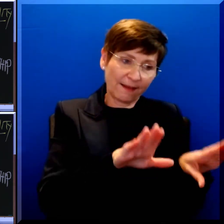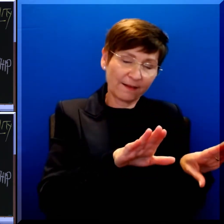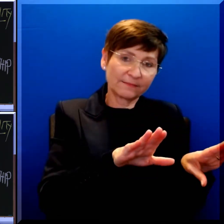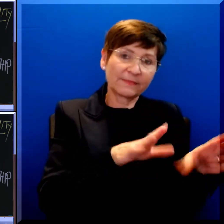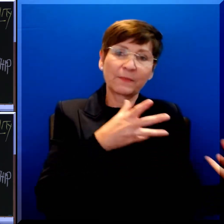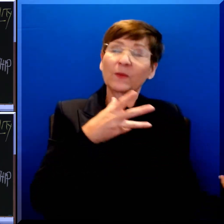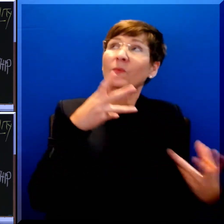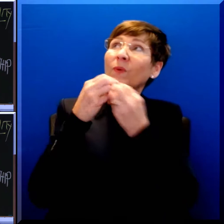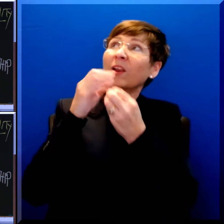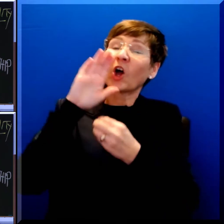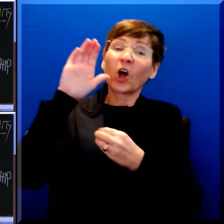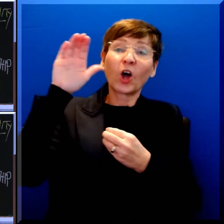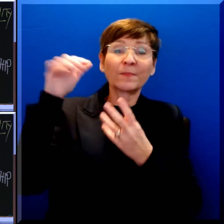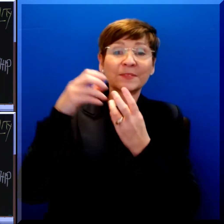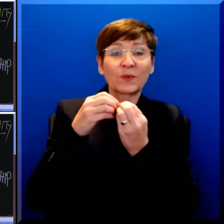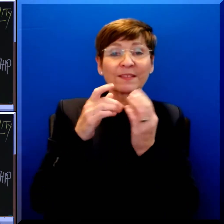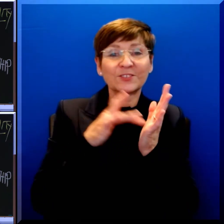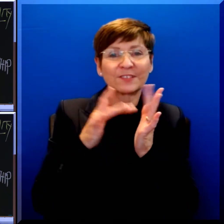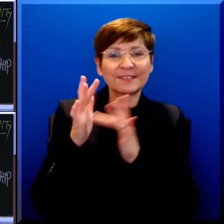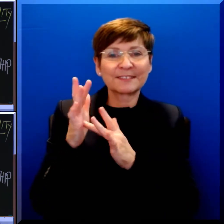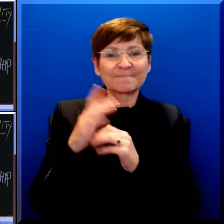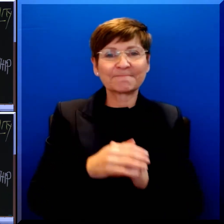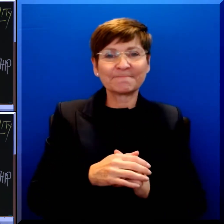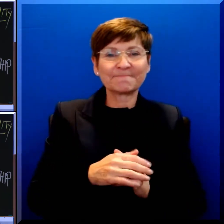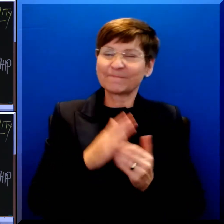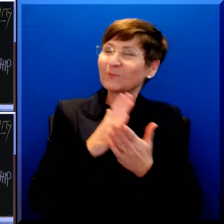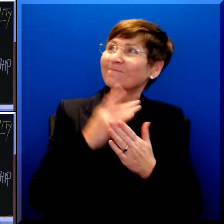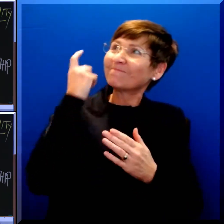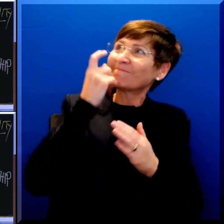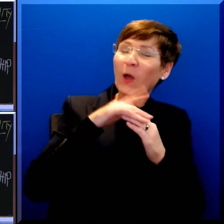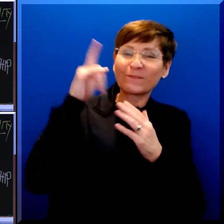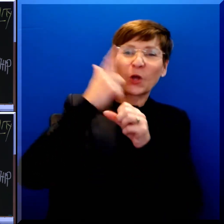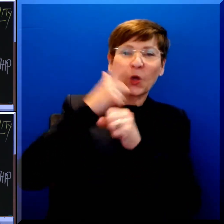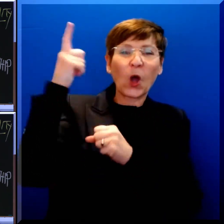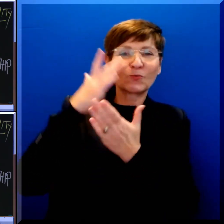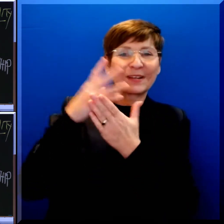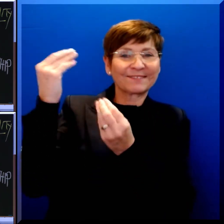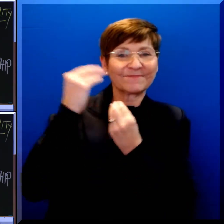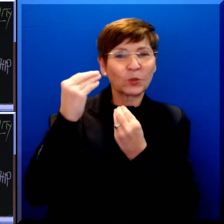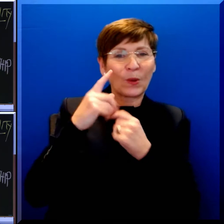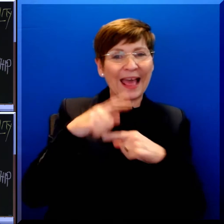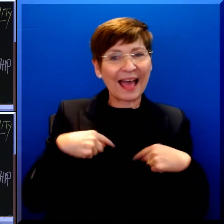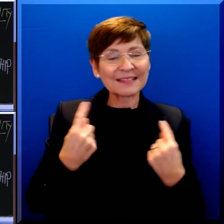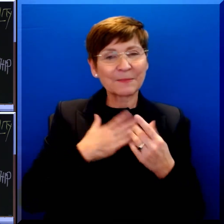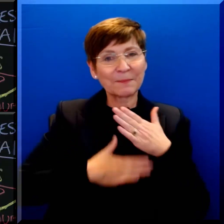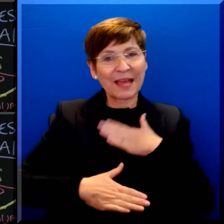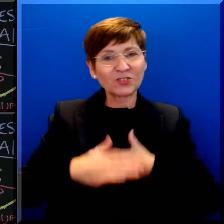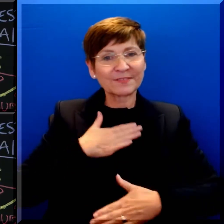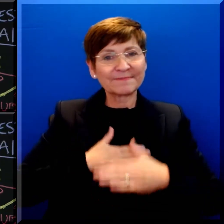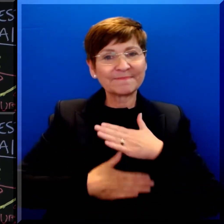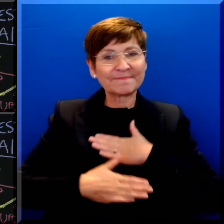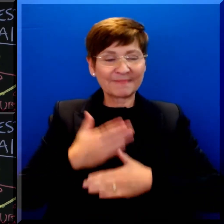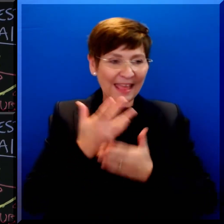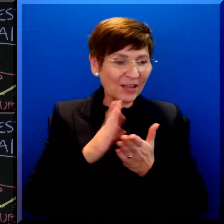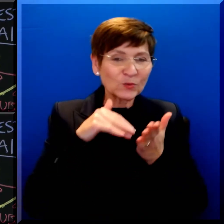It was a different timetable. But looking back, it was God's gift to our family. He just tenderly taught us patience and how to care for people with